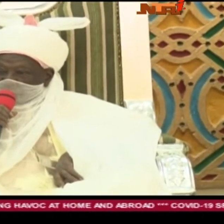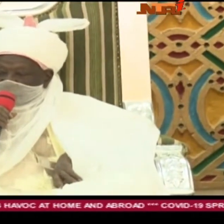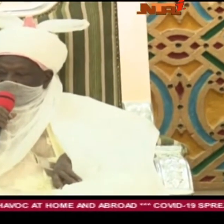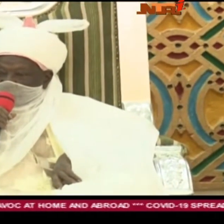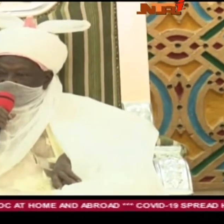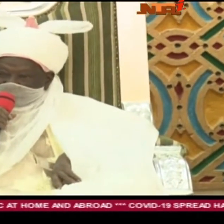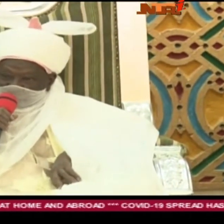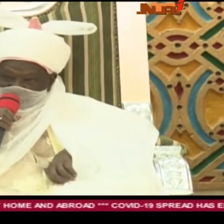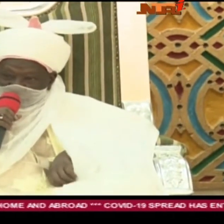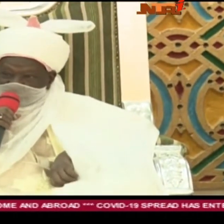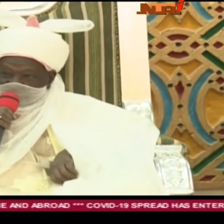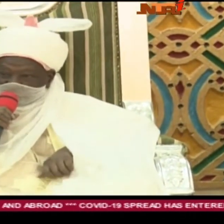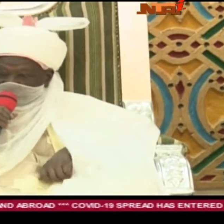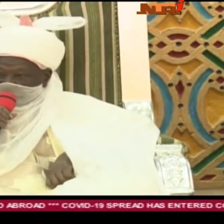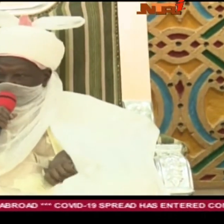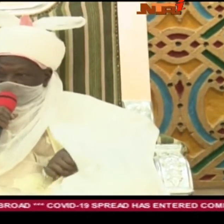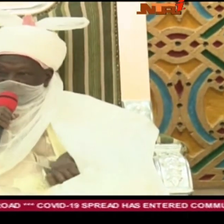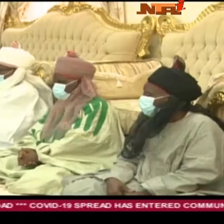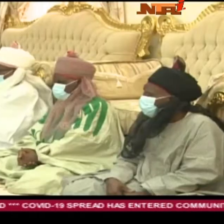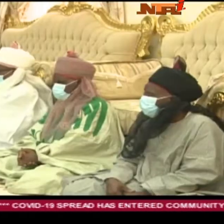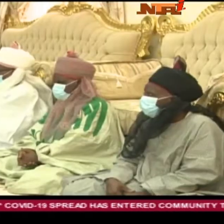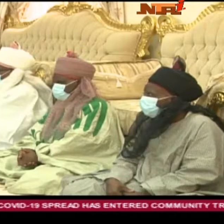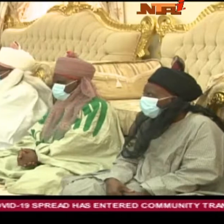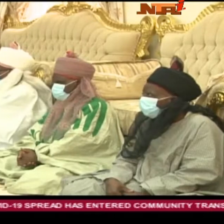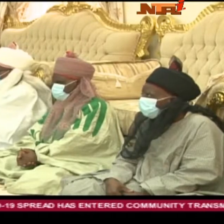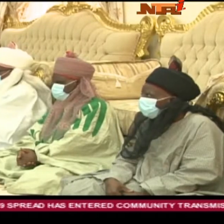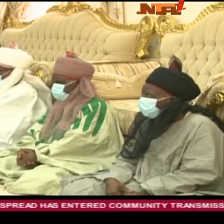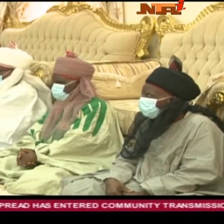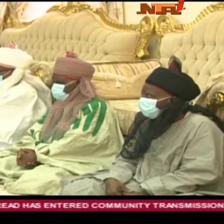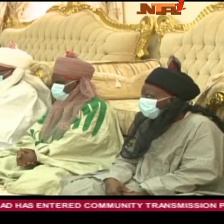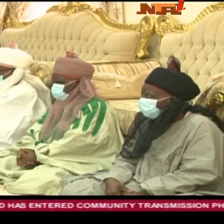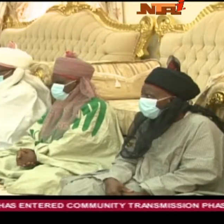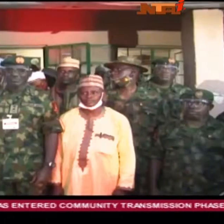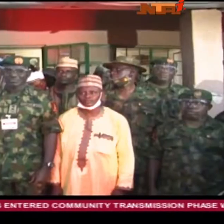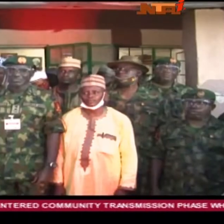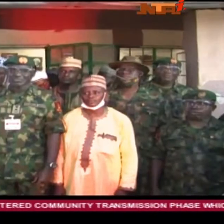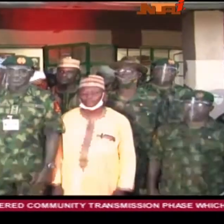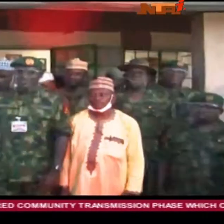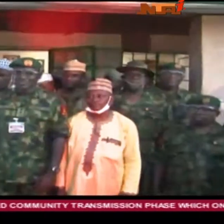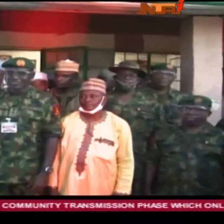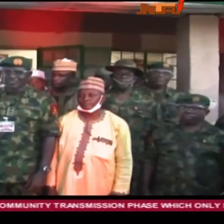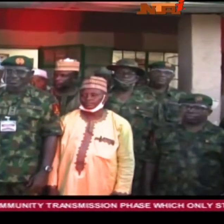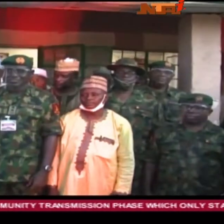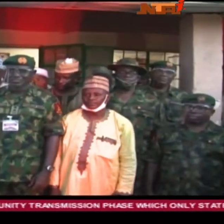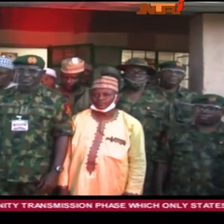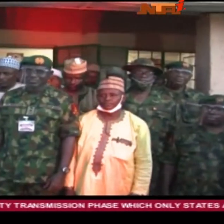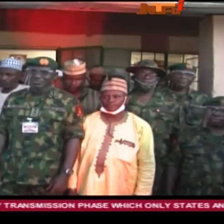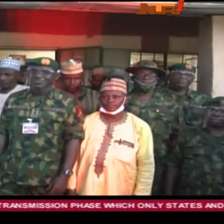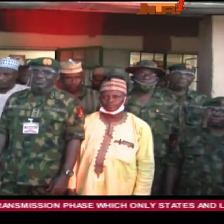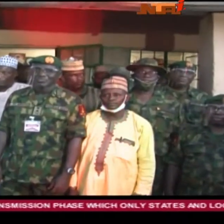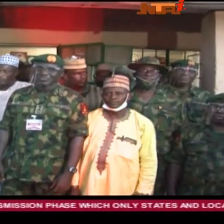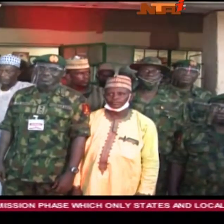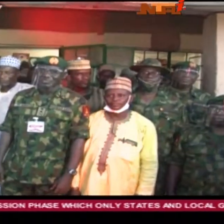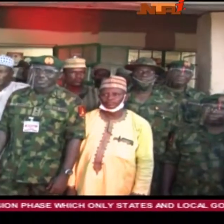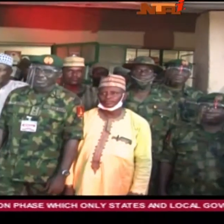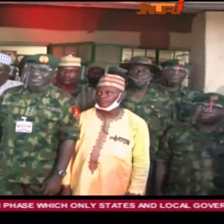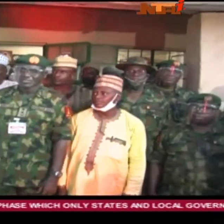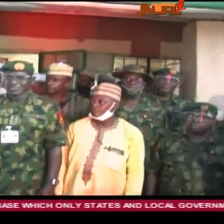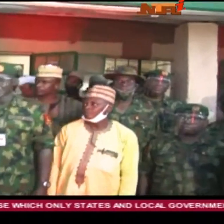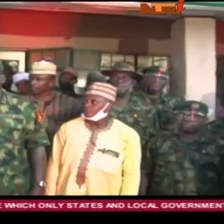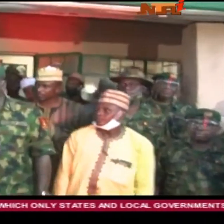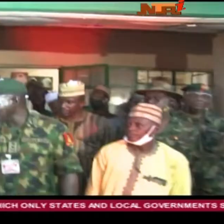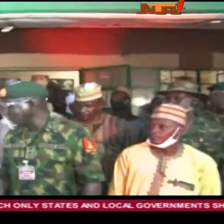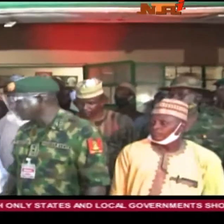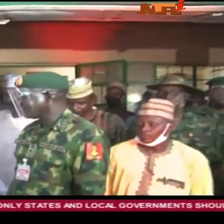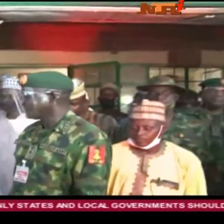the military to eradicate threats, truncating socio-economic activities in the country. Defense correspondent Ismail Musa reports